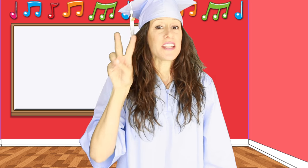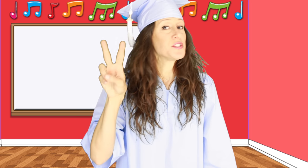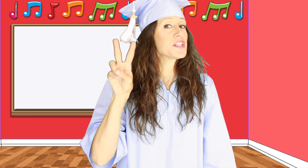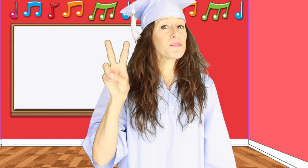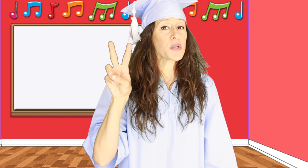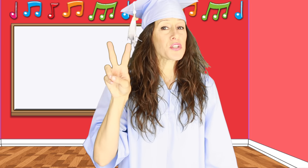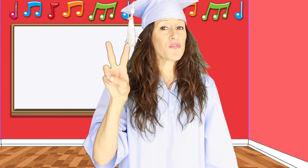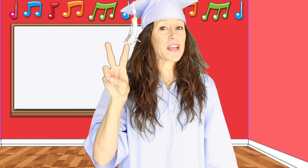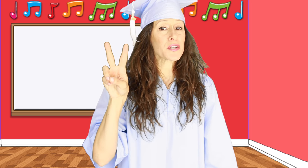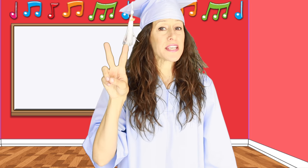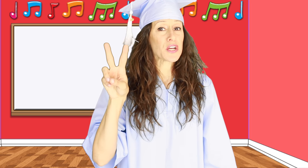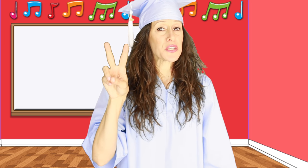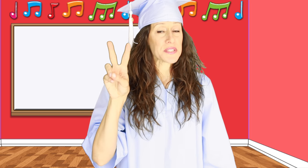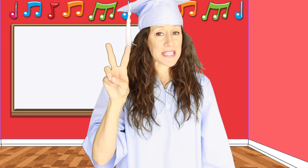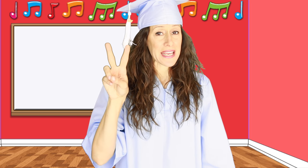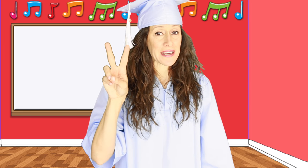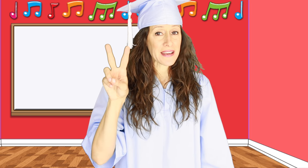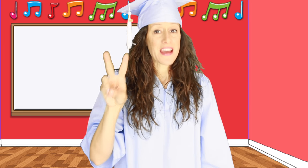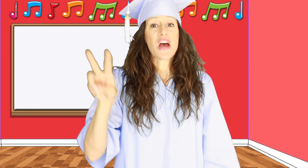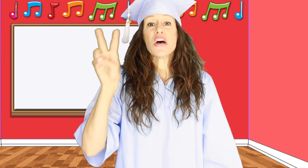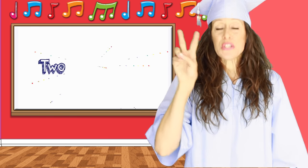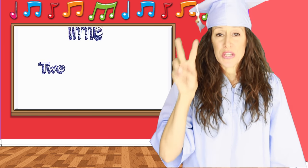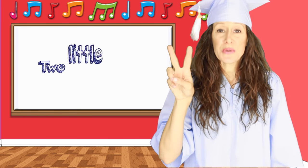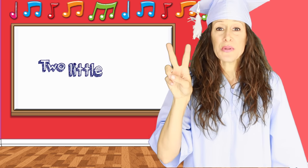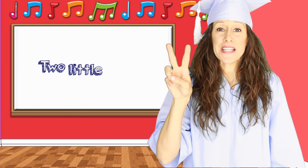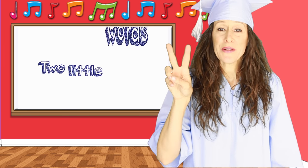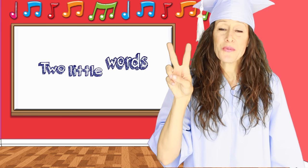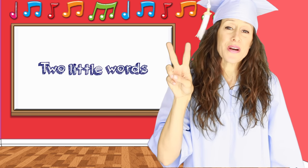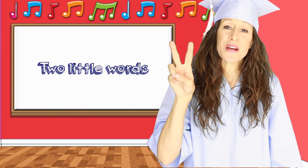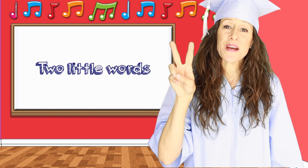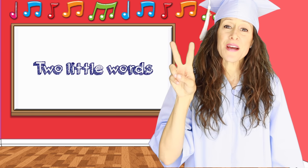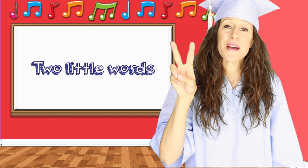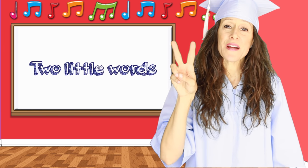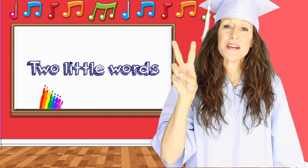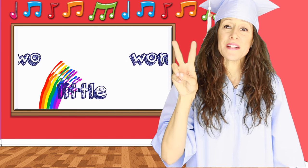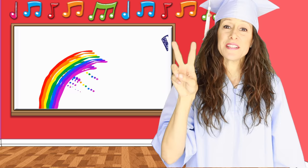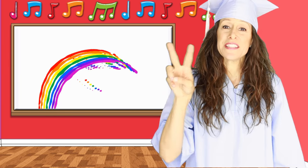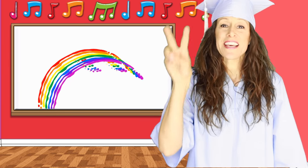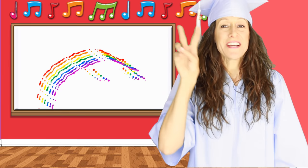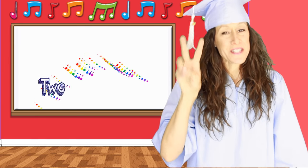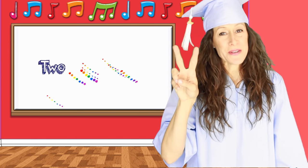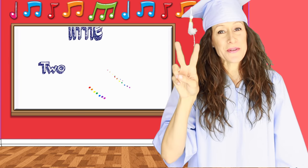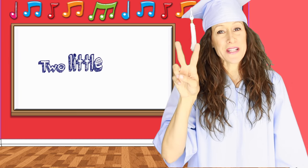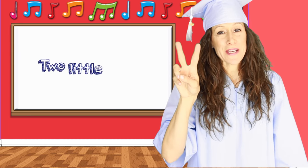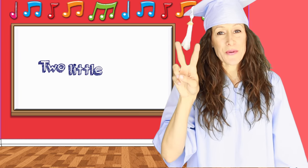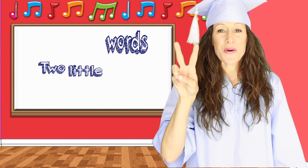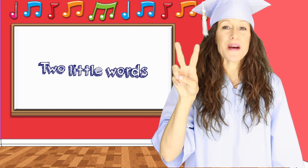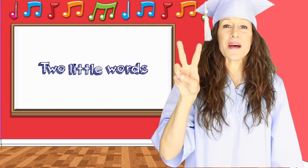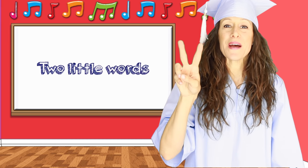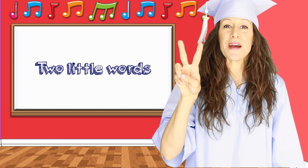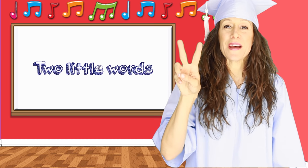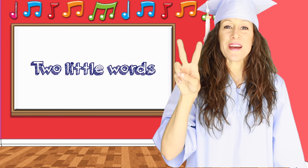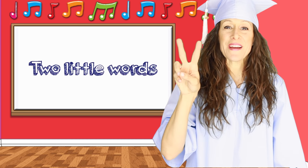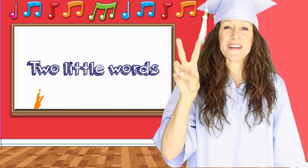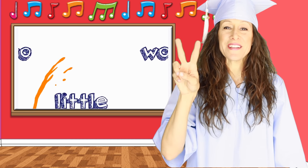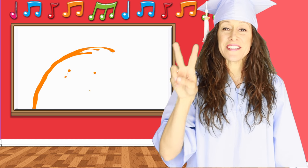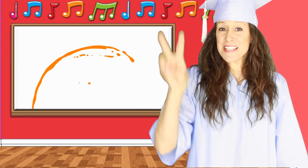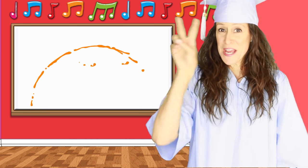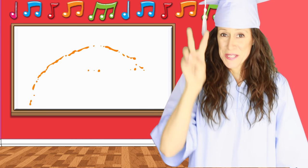you just put your fingers here and you sing. Two little words, two little words,